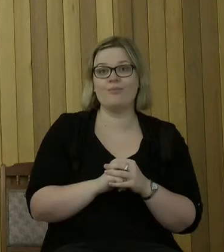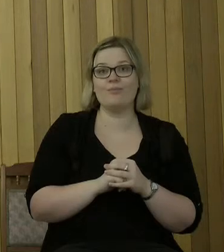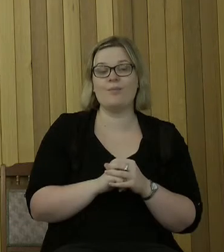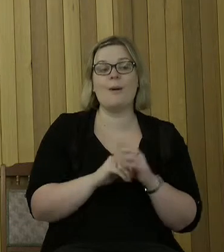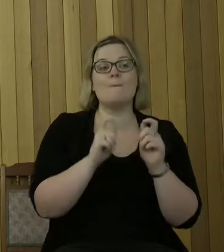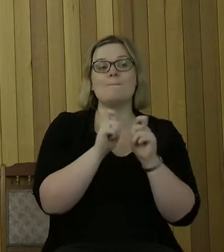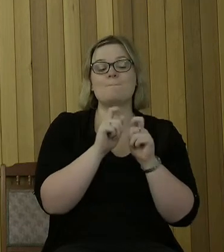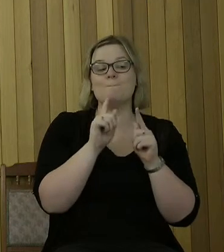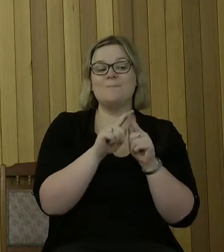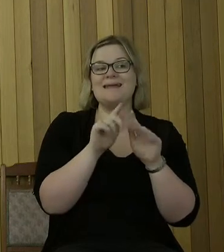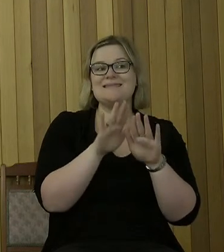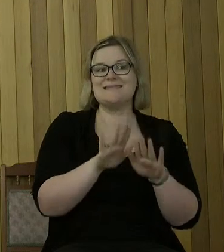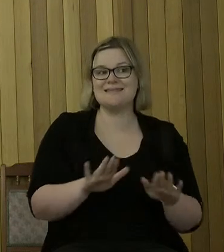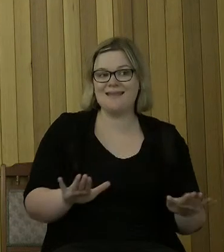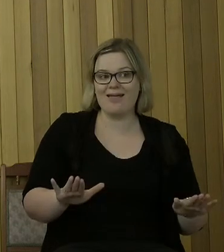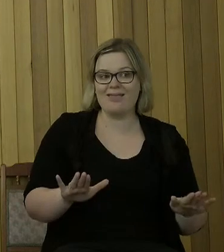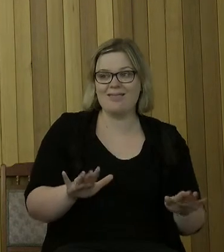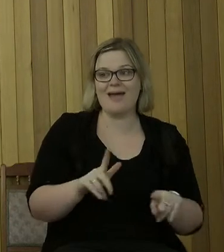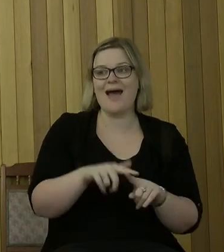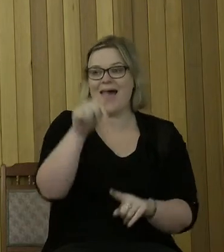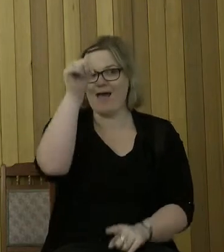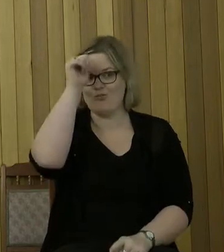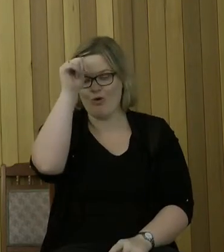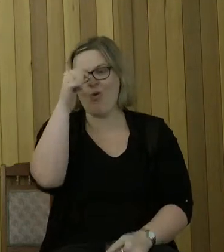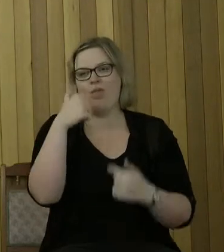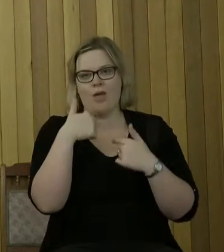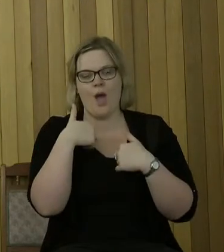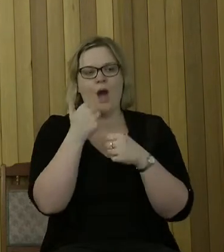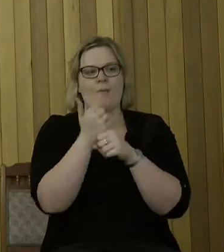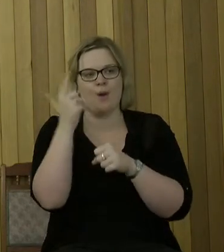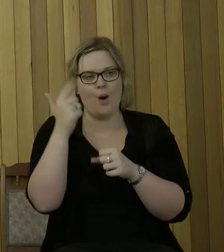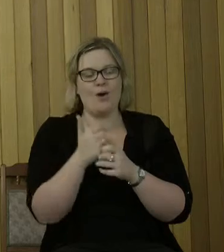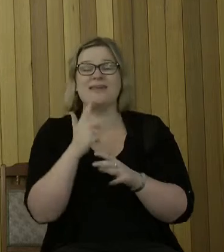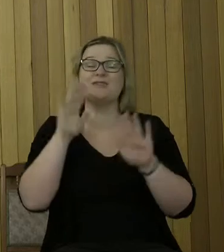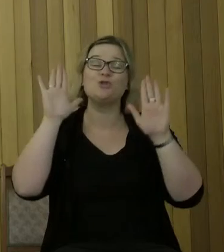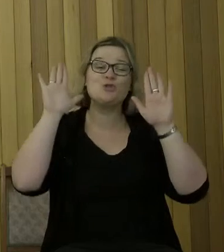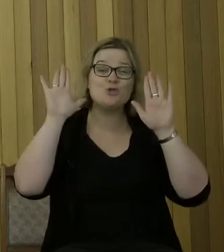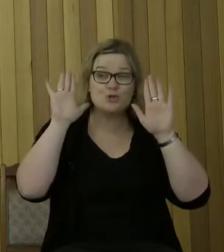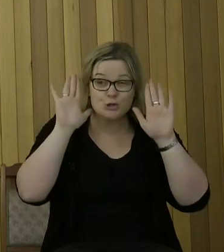Be still and know that I am God. Stop